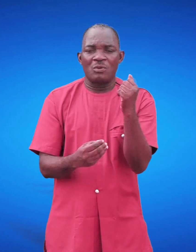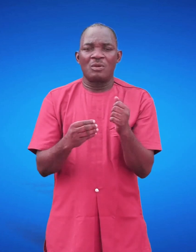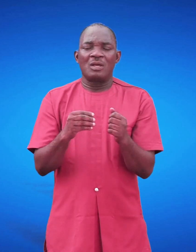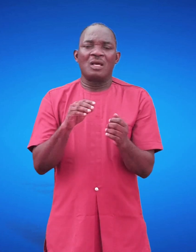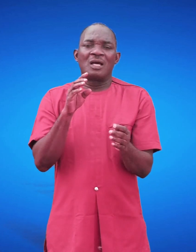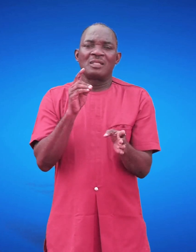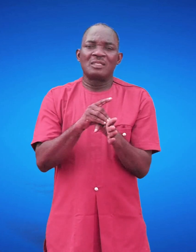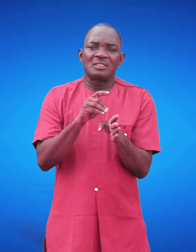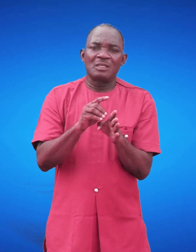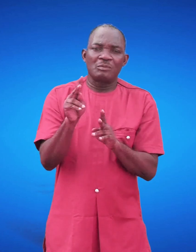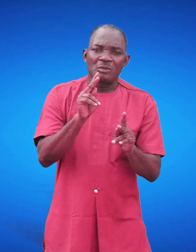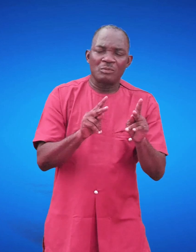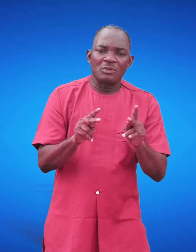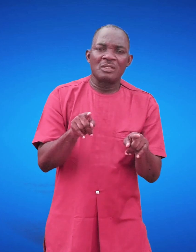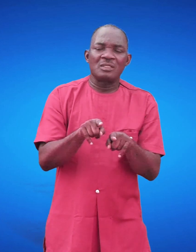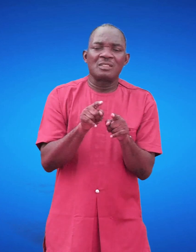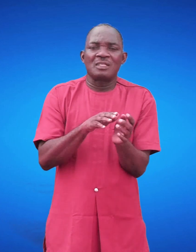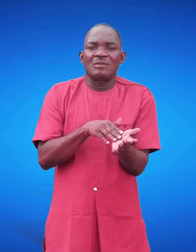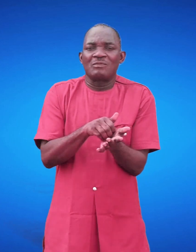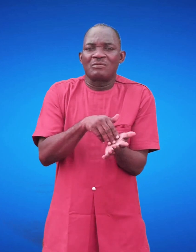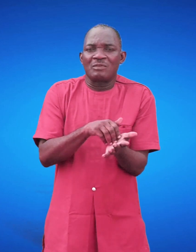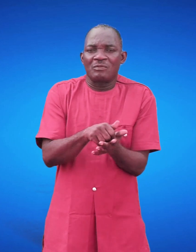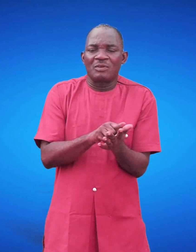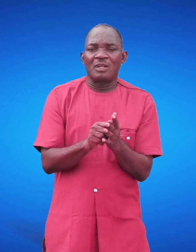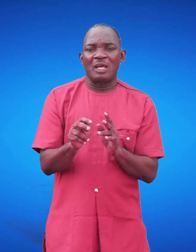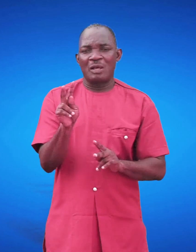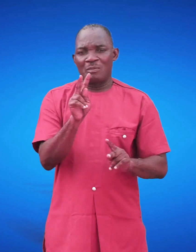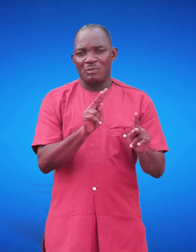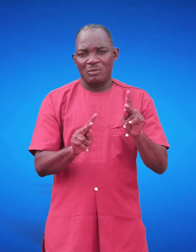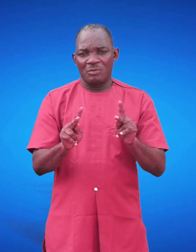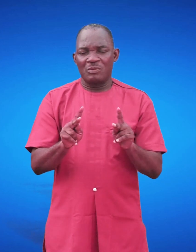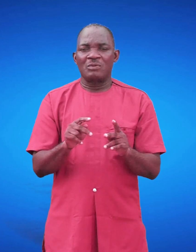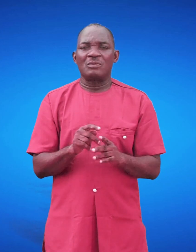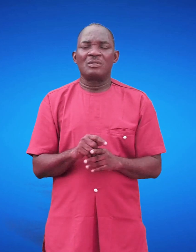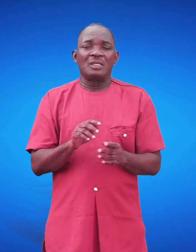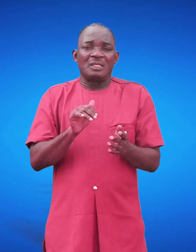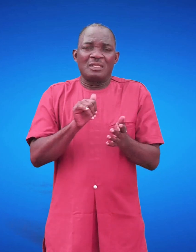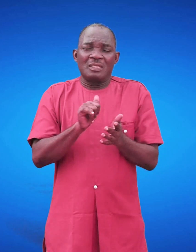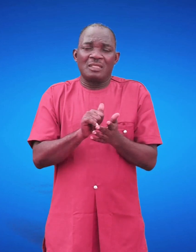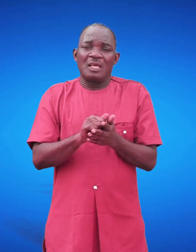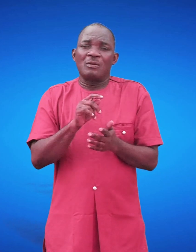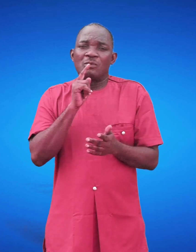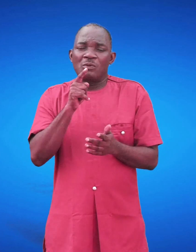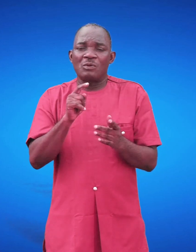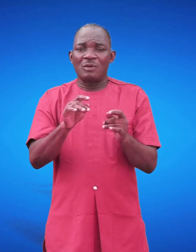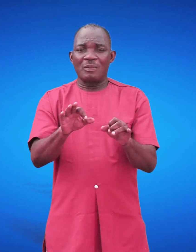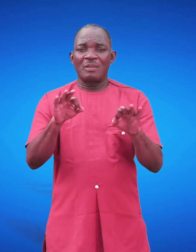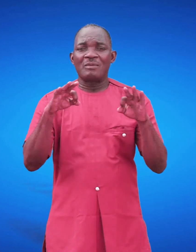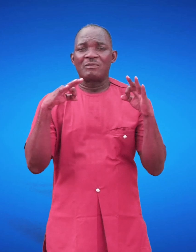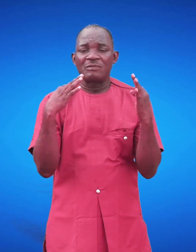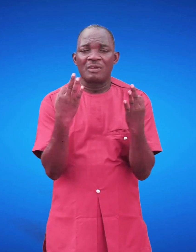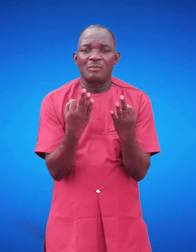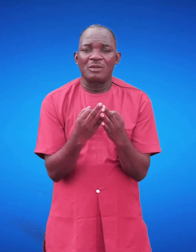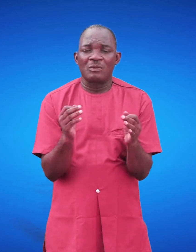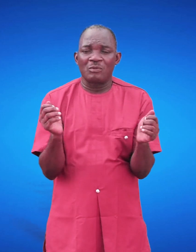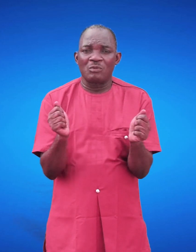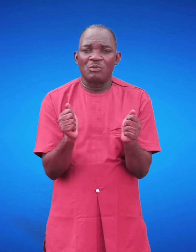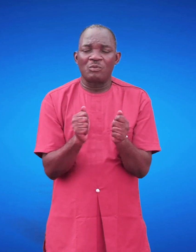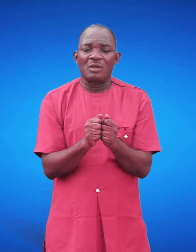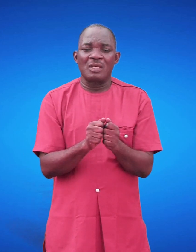disadvantaged, and vulnerable populations, that is, households with orphans